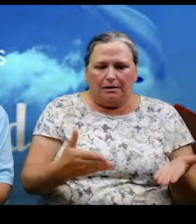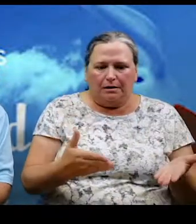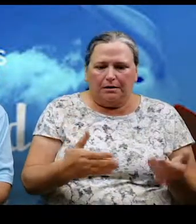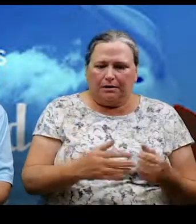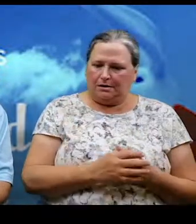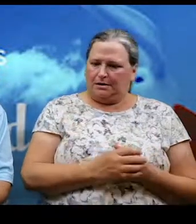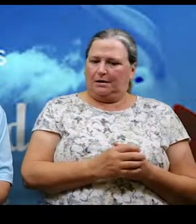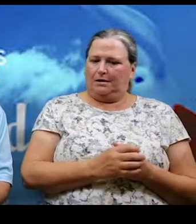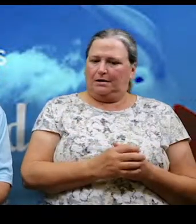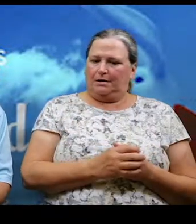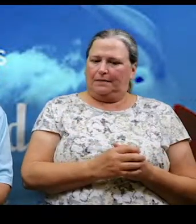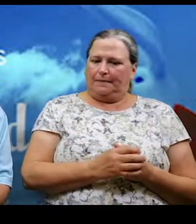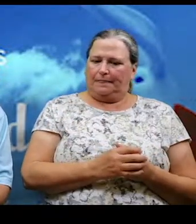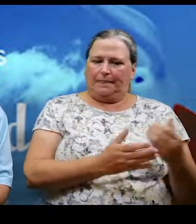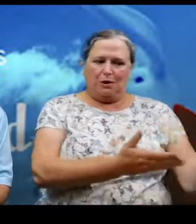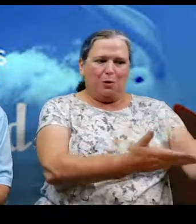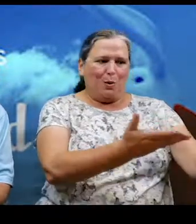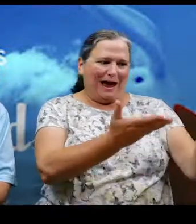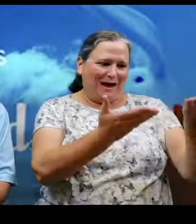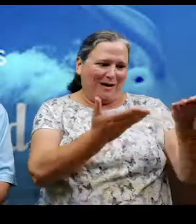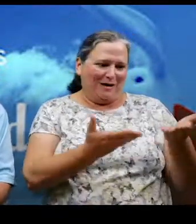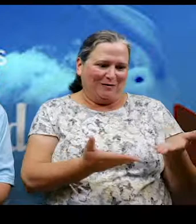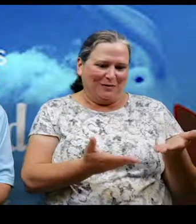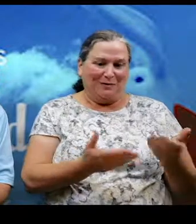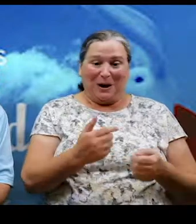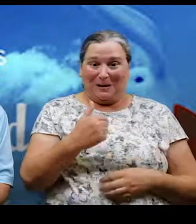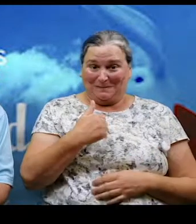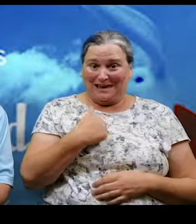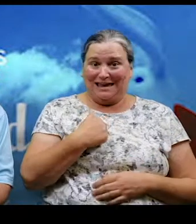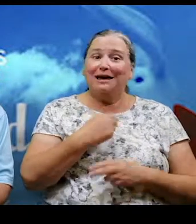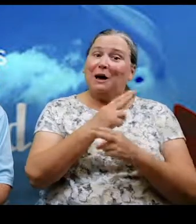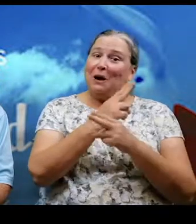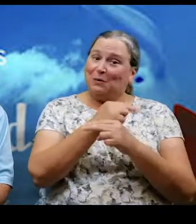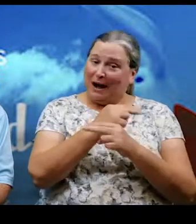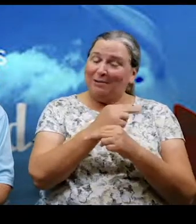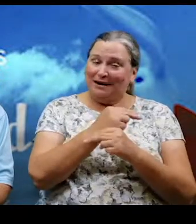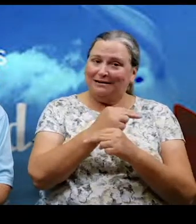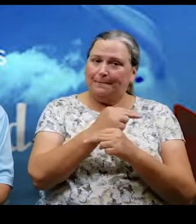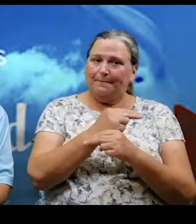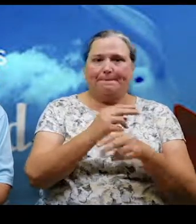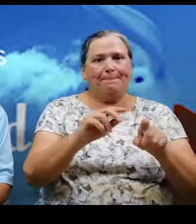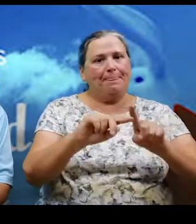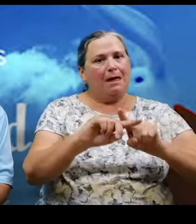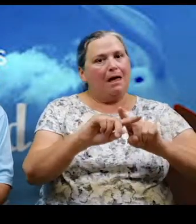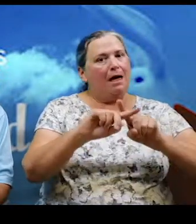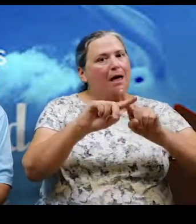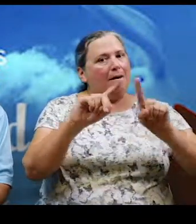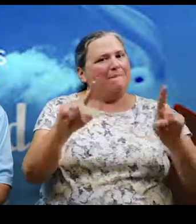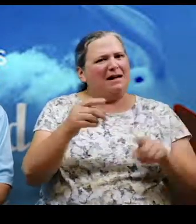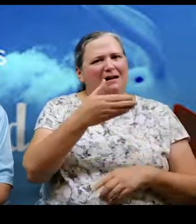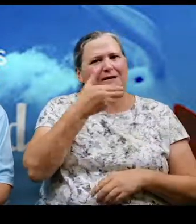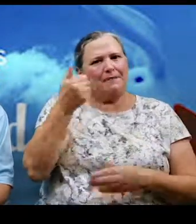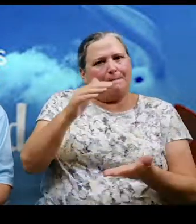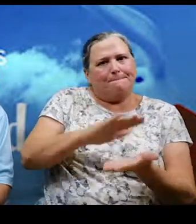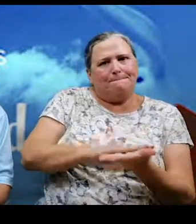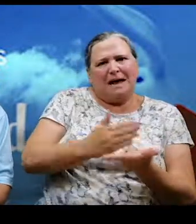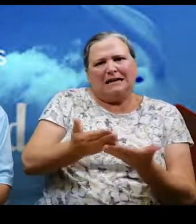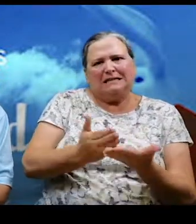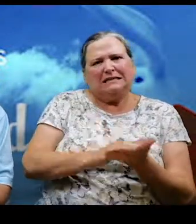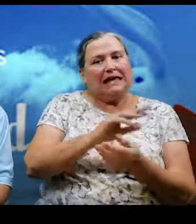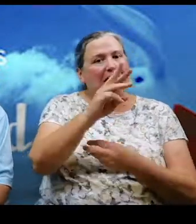so graciously delivered to me is definitely a rabbit, but the best chef in the world would